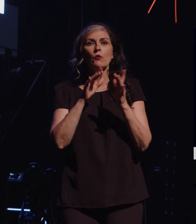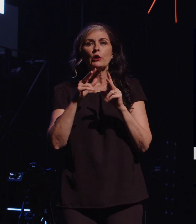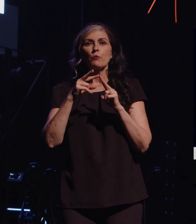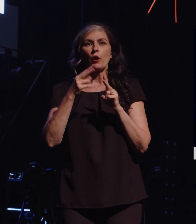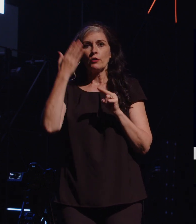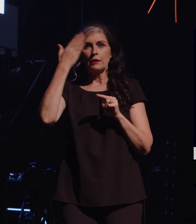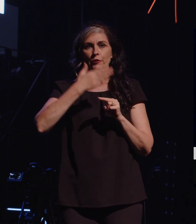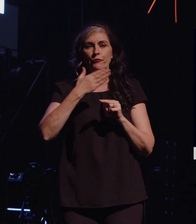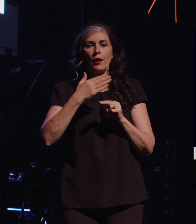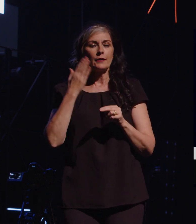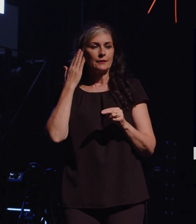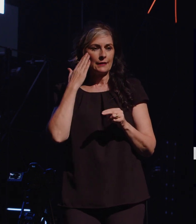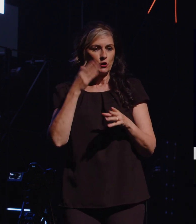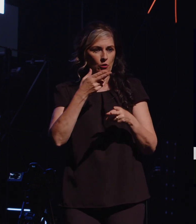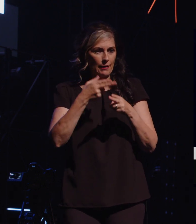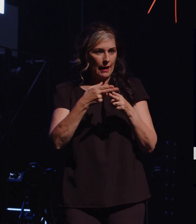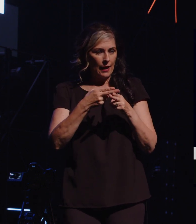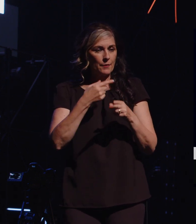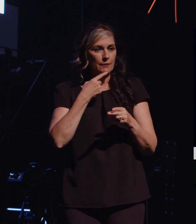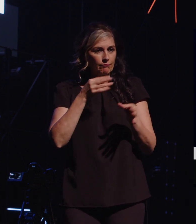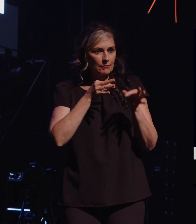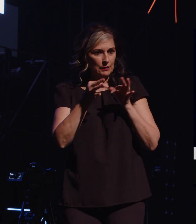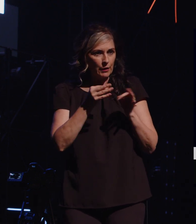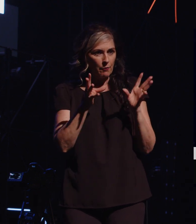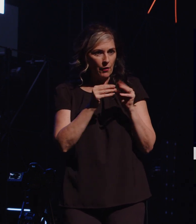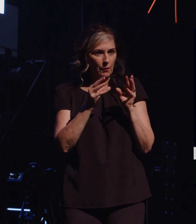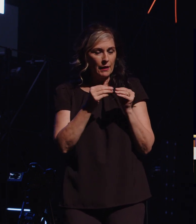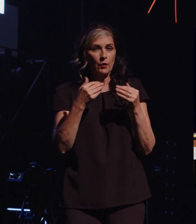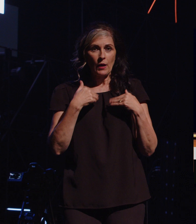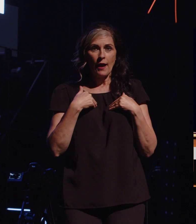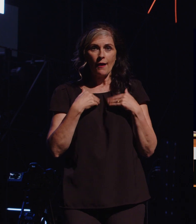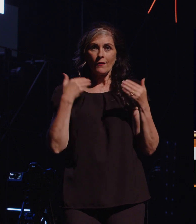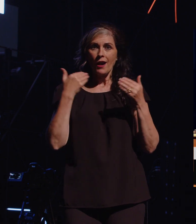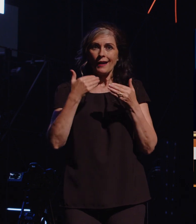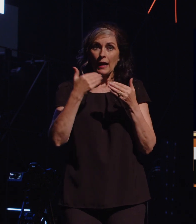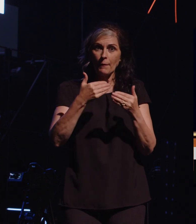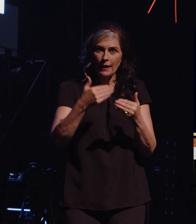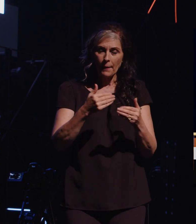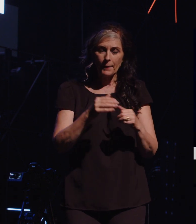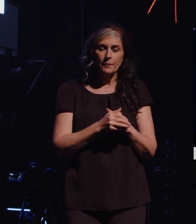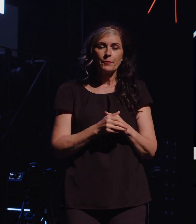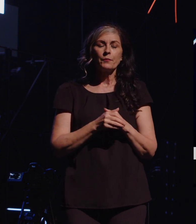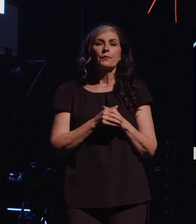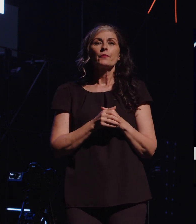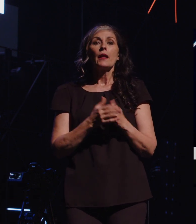up front here that would love to get your name and tell you about that meeting that we have coming up. And